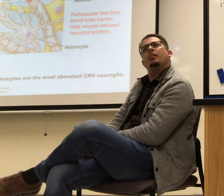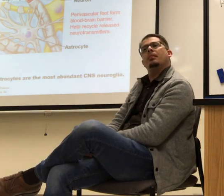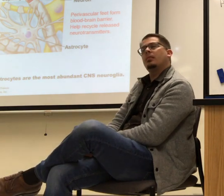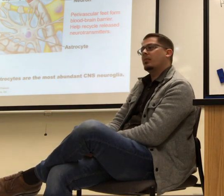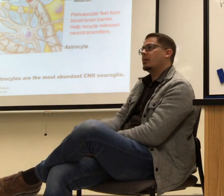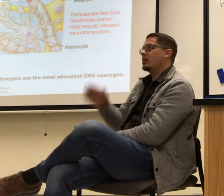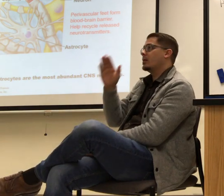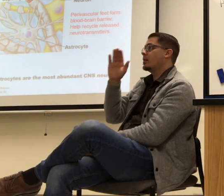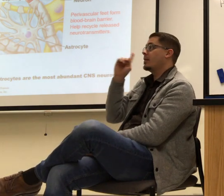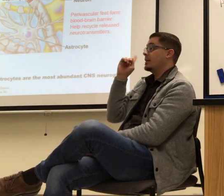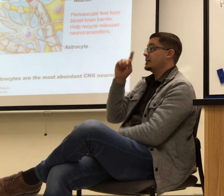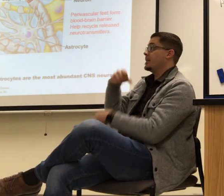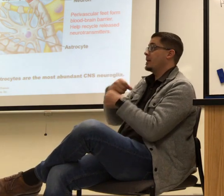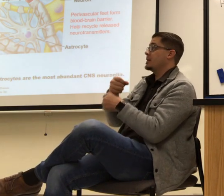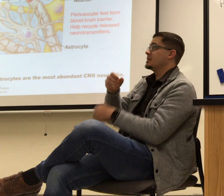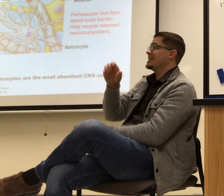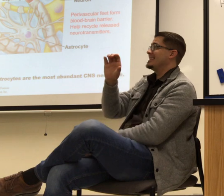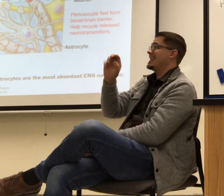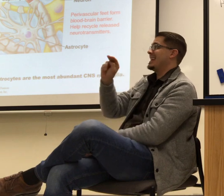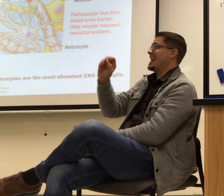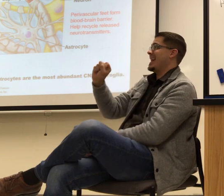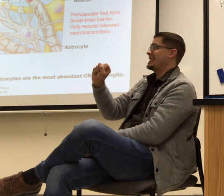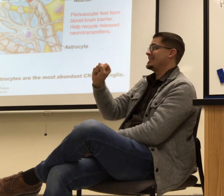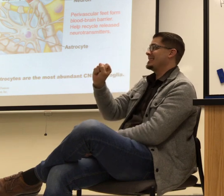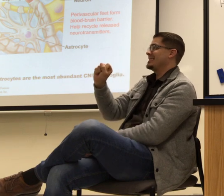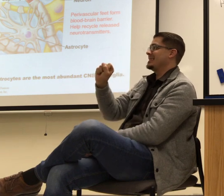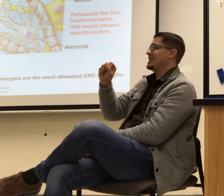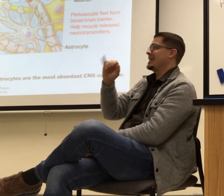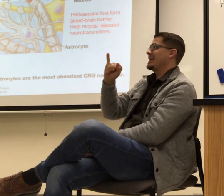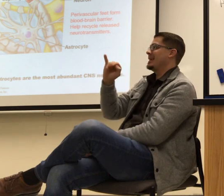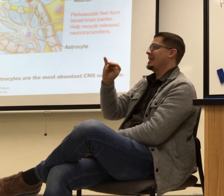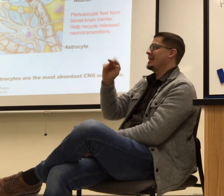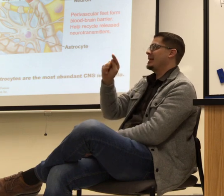the central nervous system interstitium.